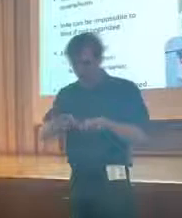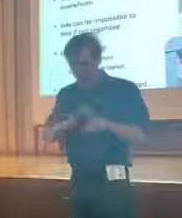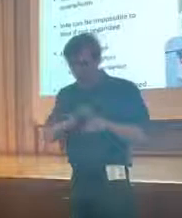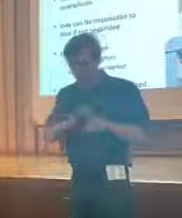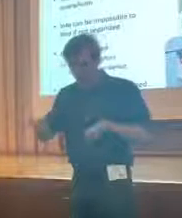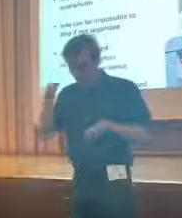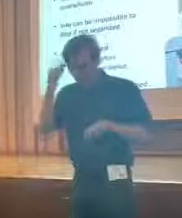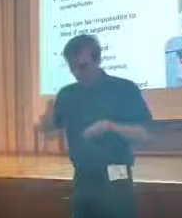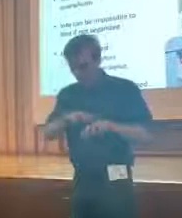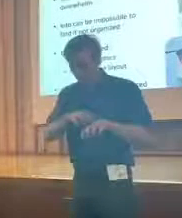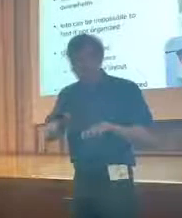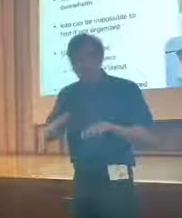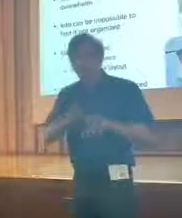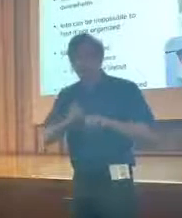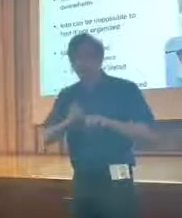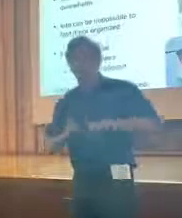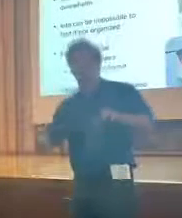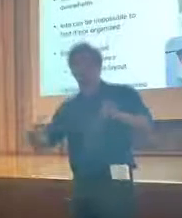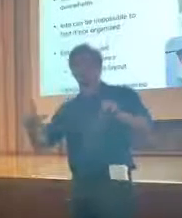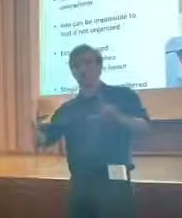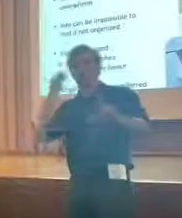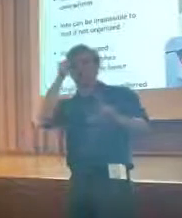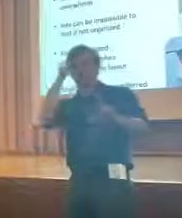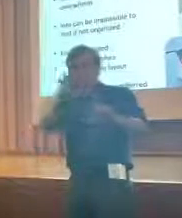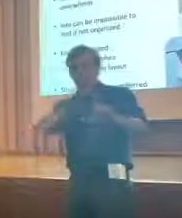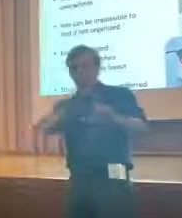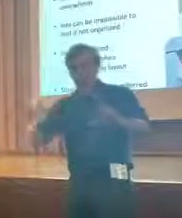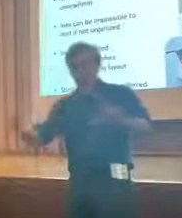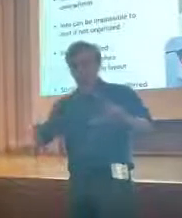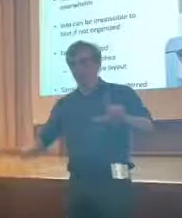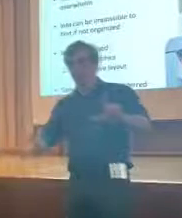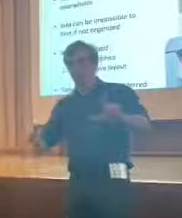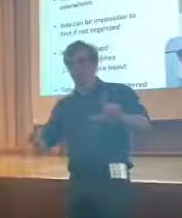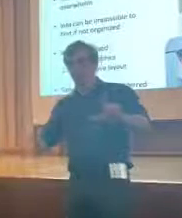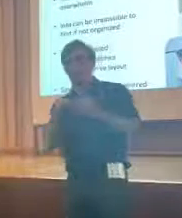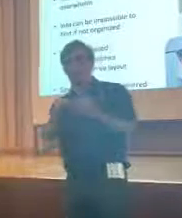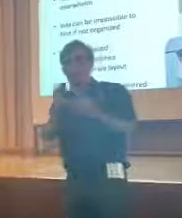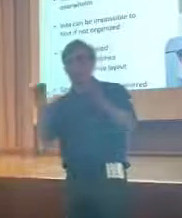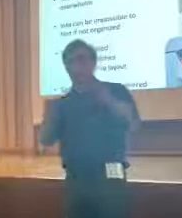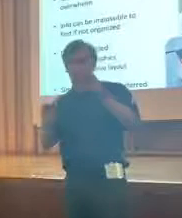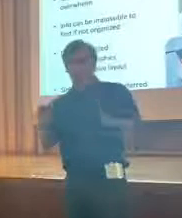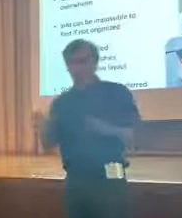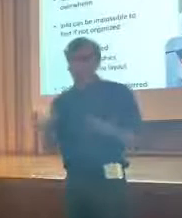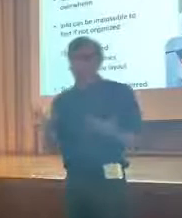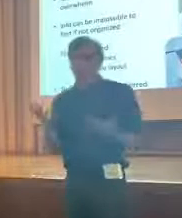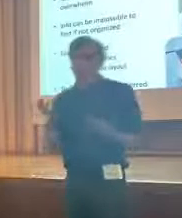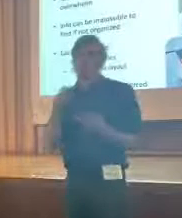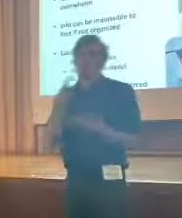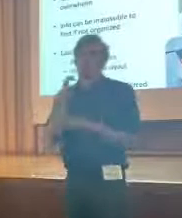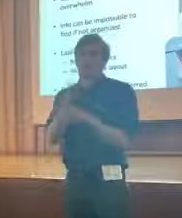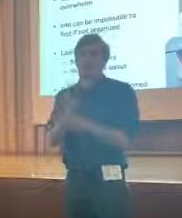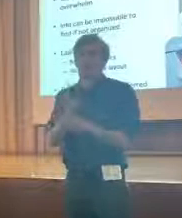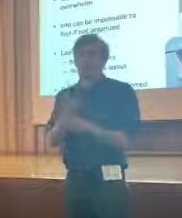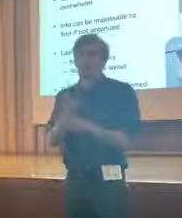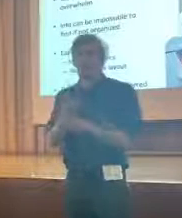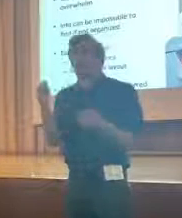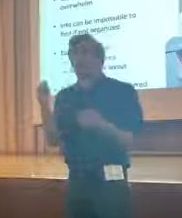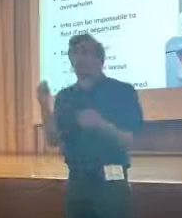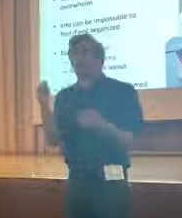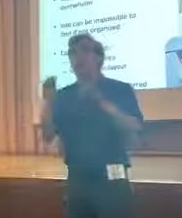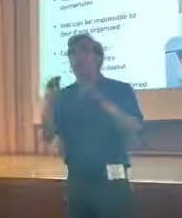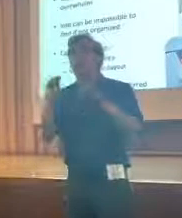that isn't organized can be impossible to find, and things like moving graphics could